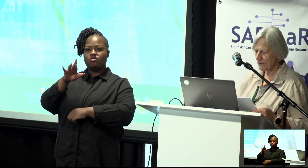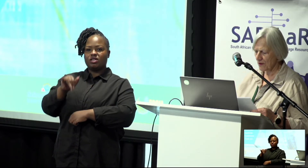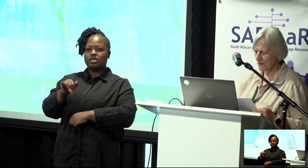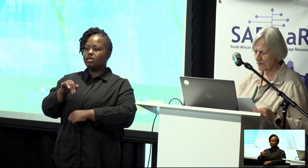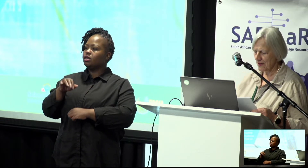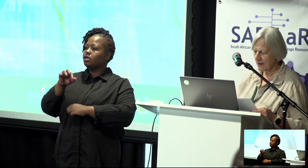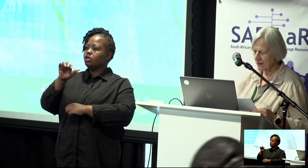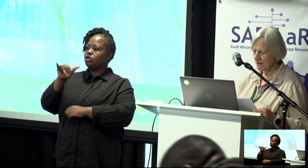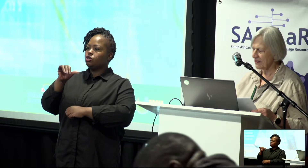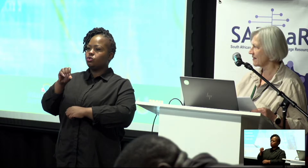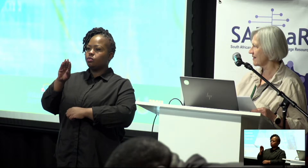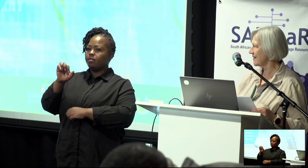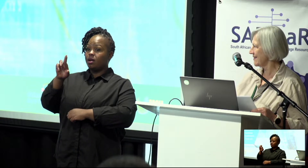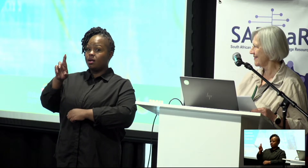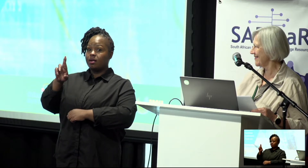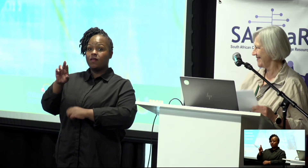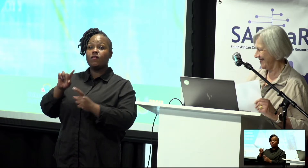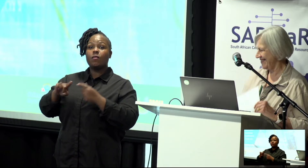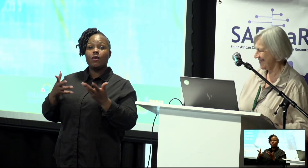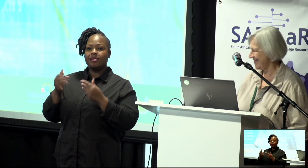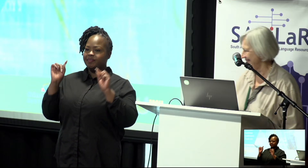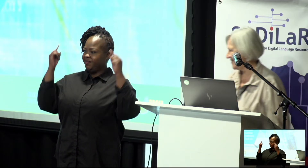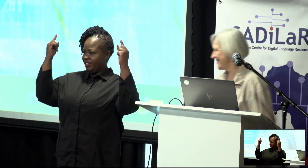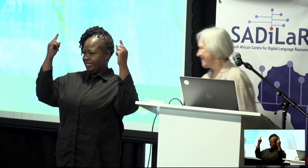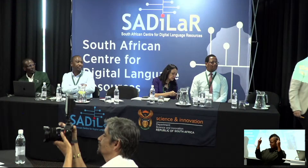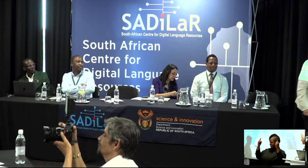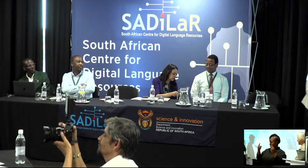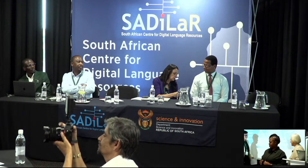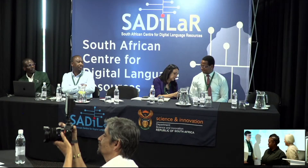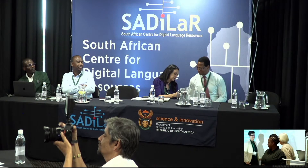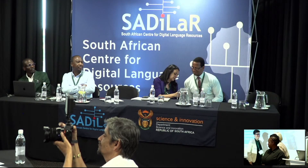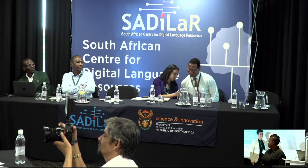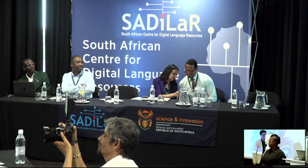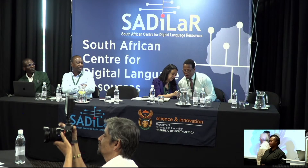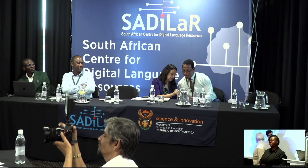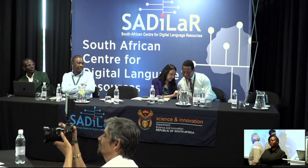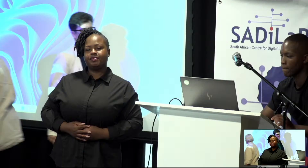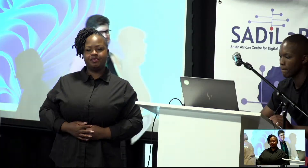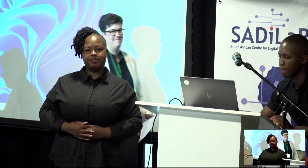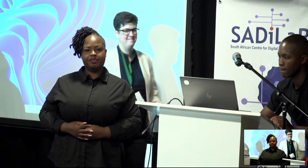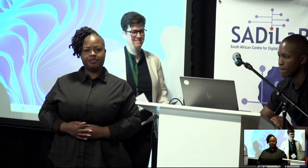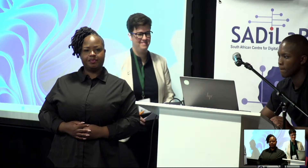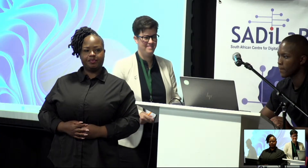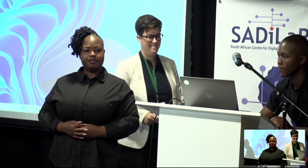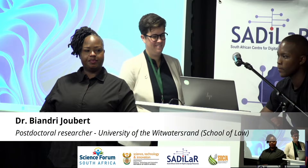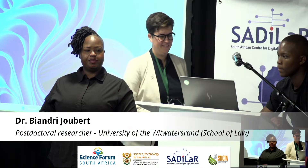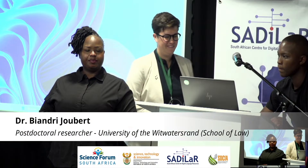Hubert from Wits.